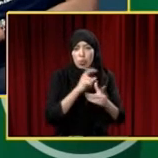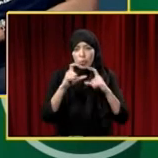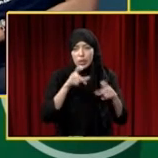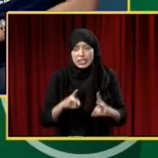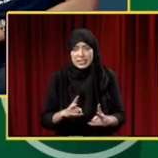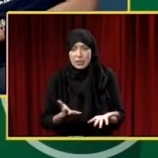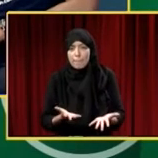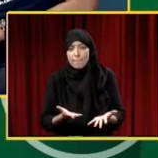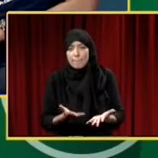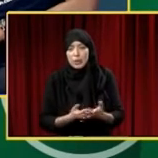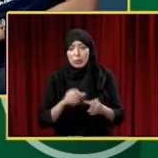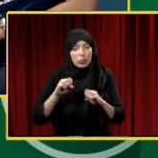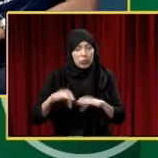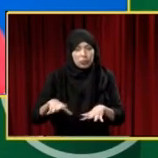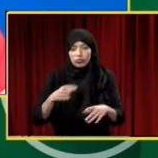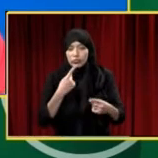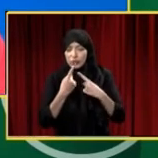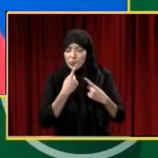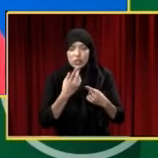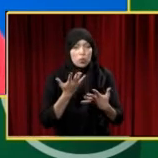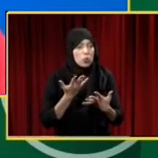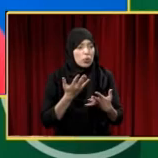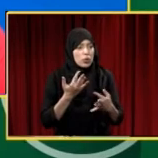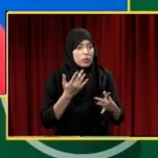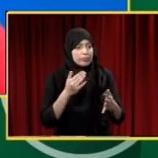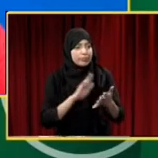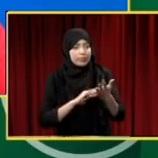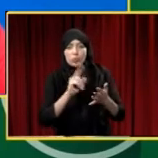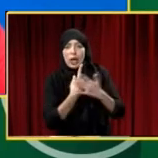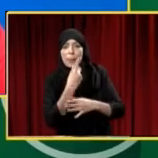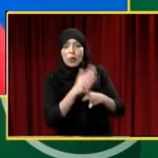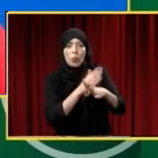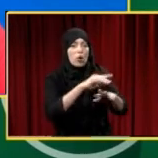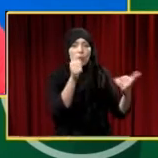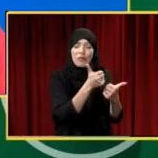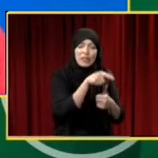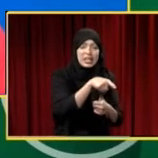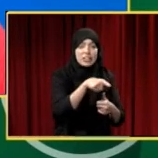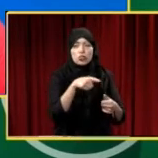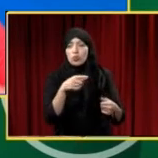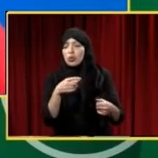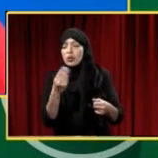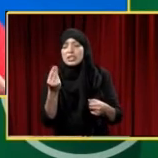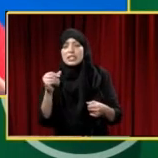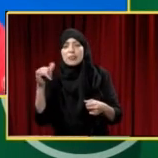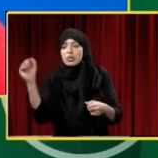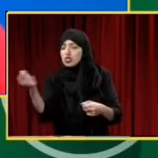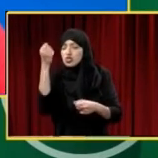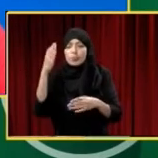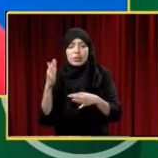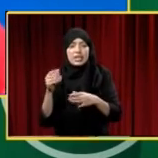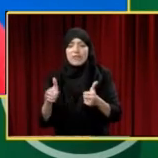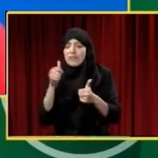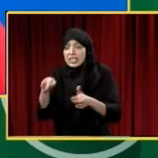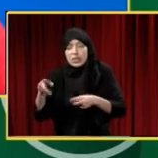lose out on things and you find a task not being completed or a task not done the way it was meant to be done. Sure. So those things, but